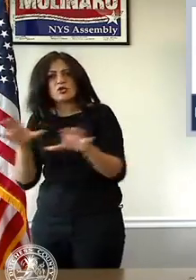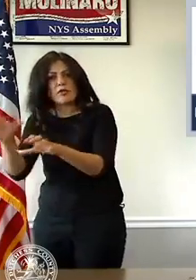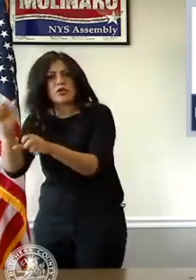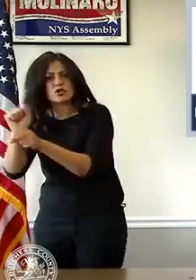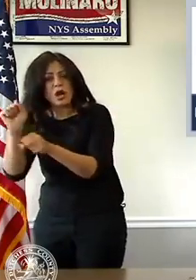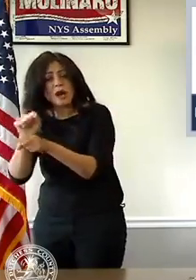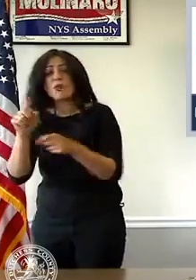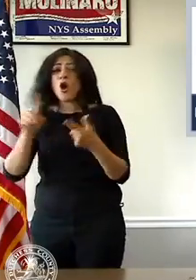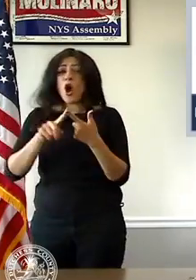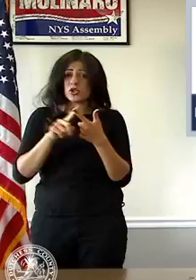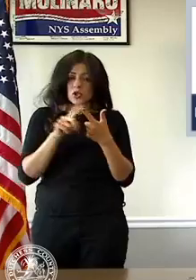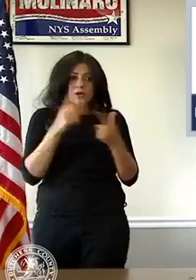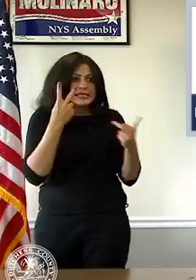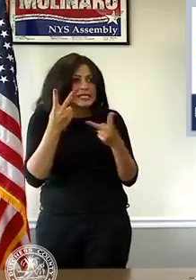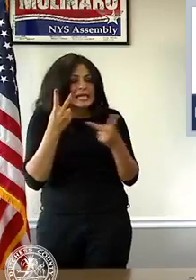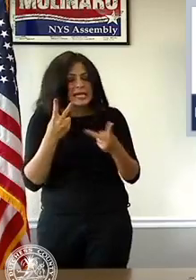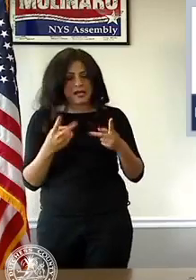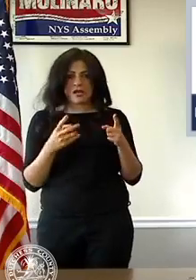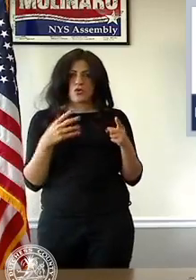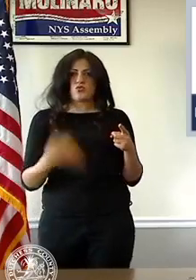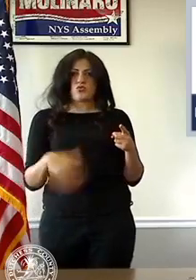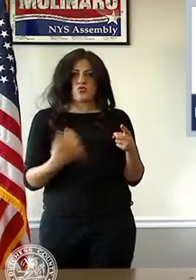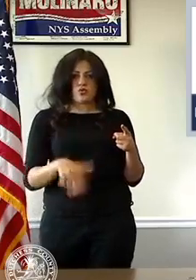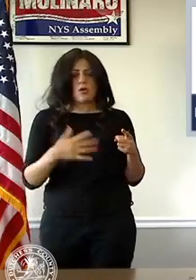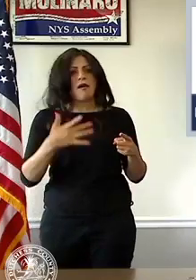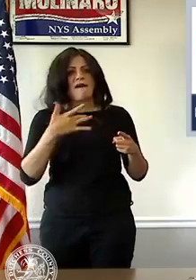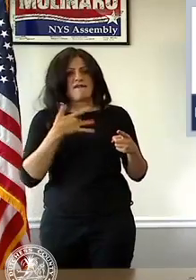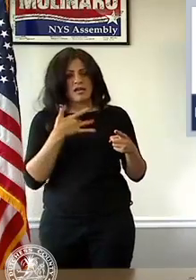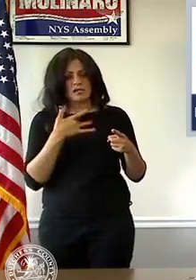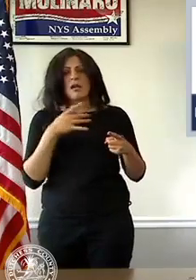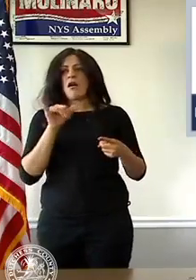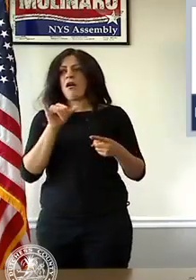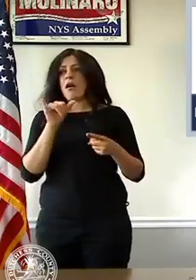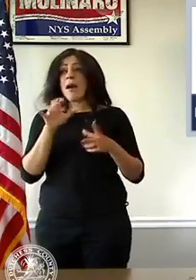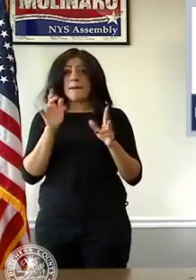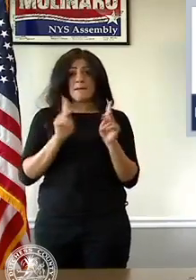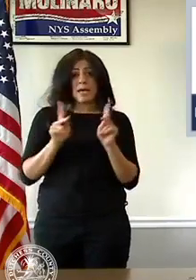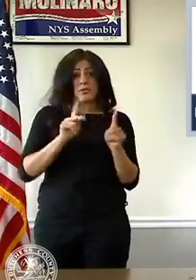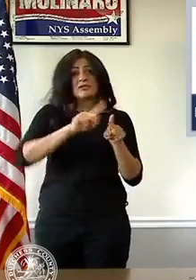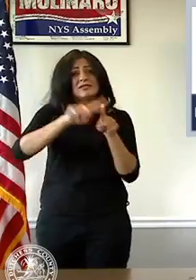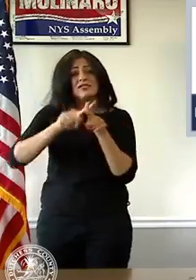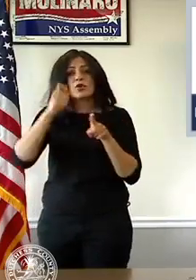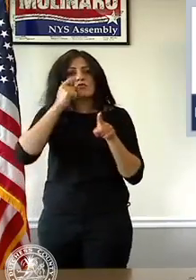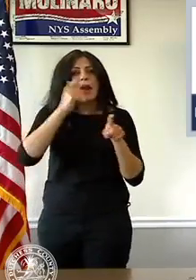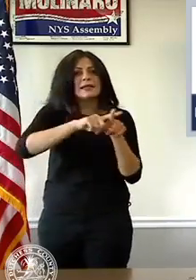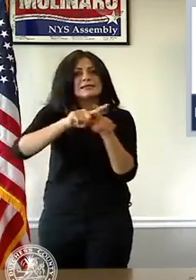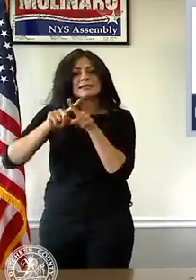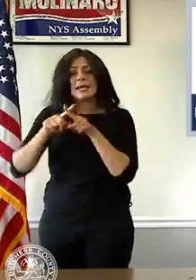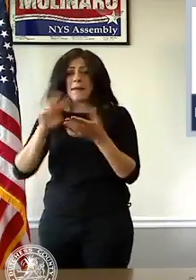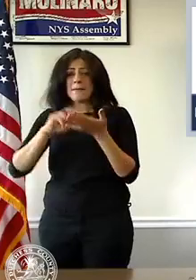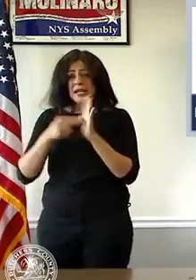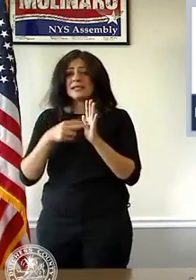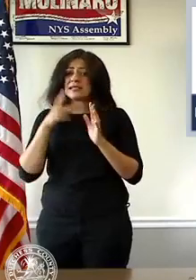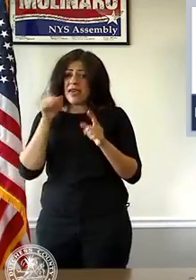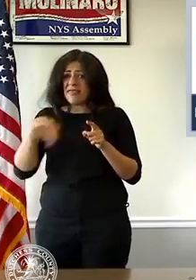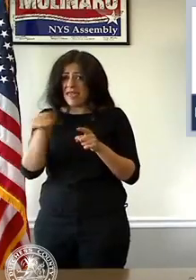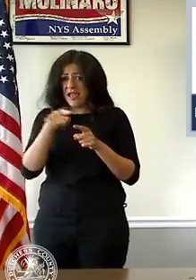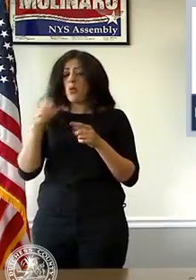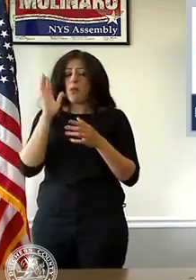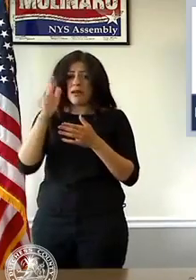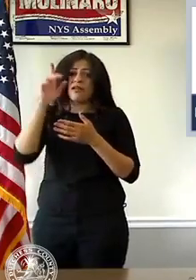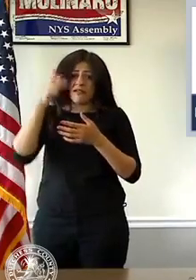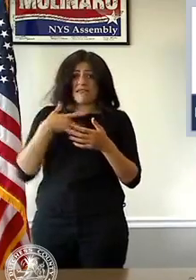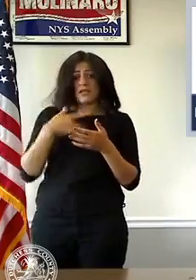of color in this country still comes with racism. It still comes with dismissiveness, and it still